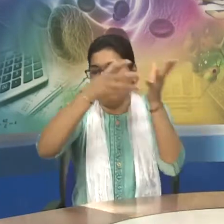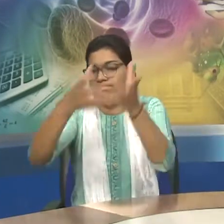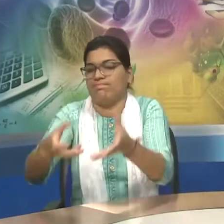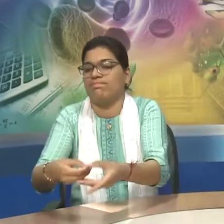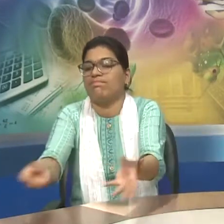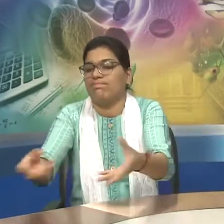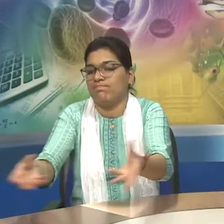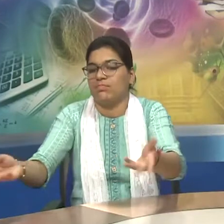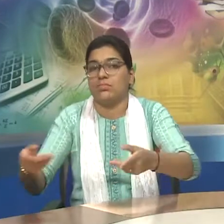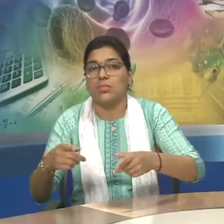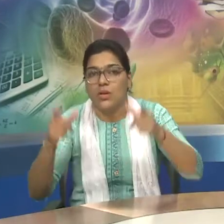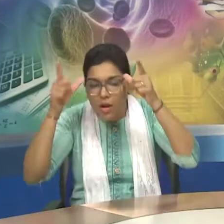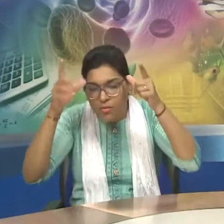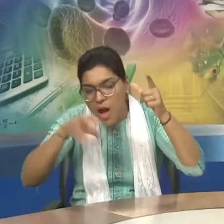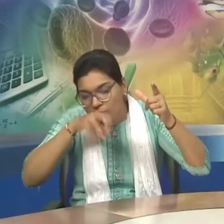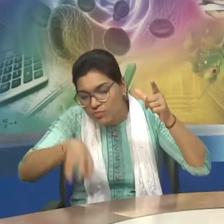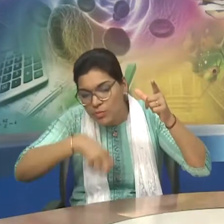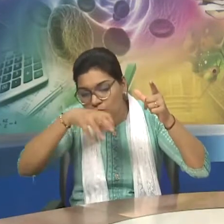collecting fuel,